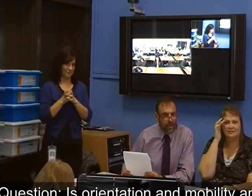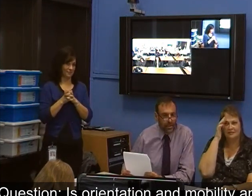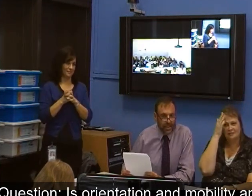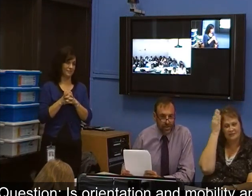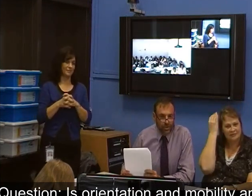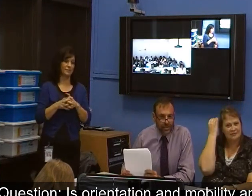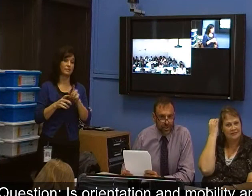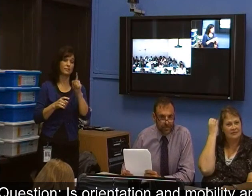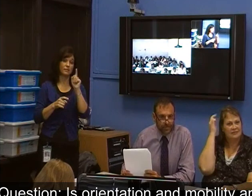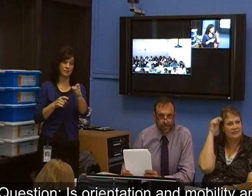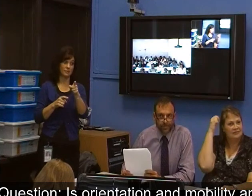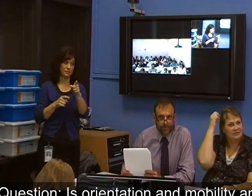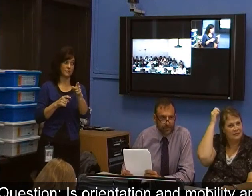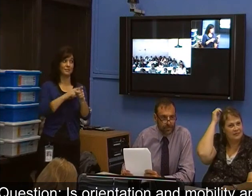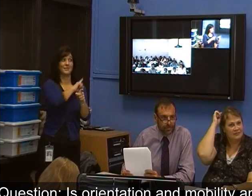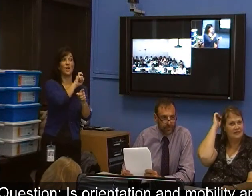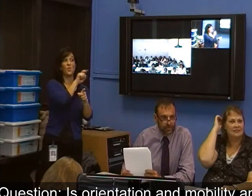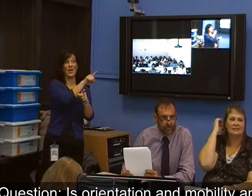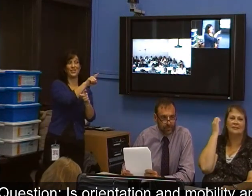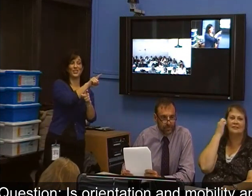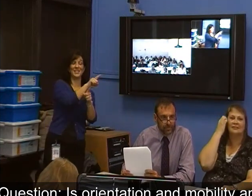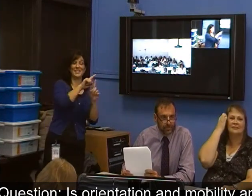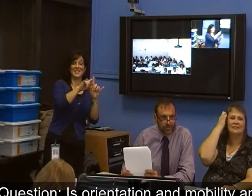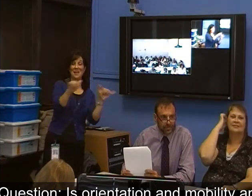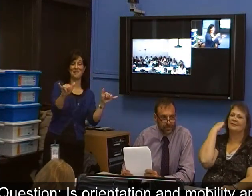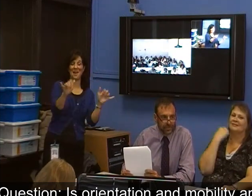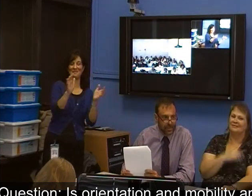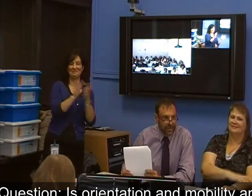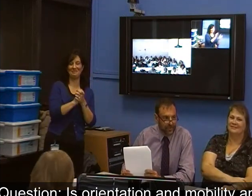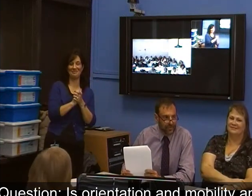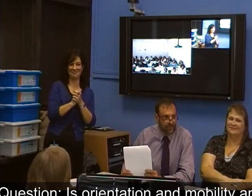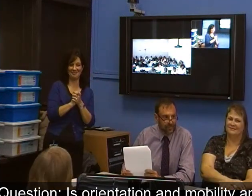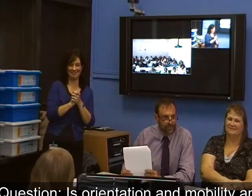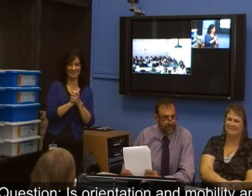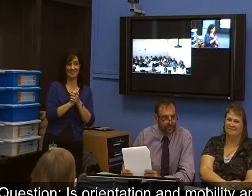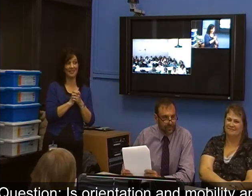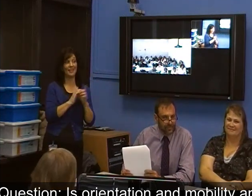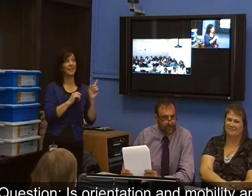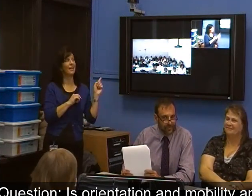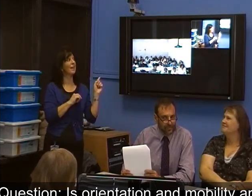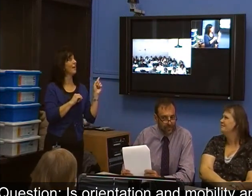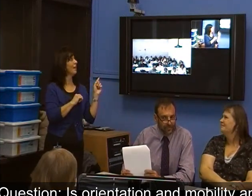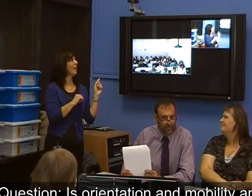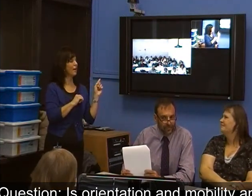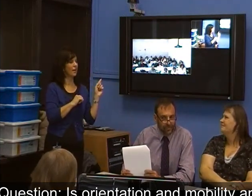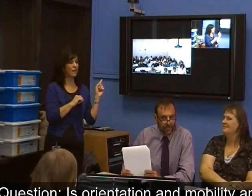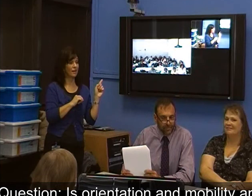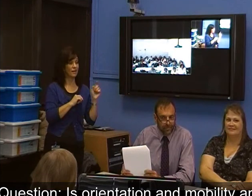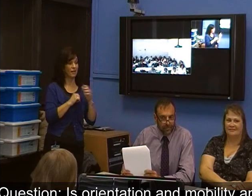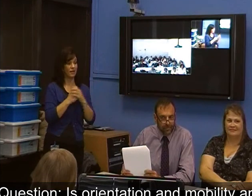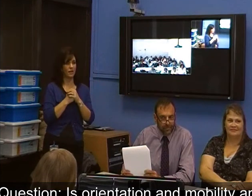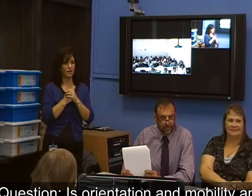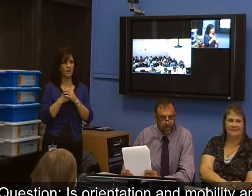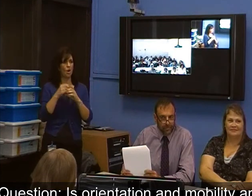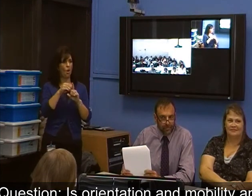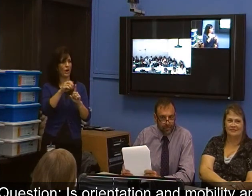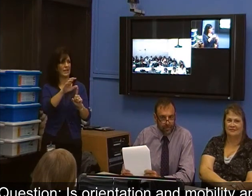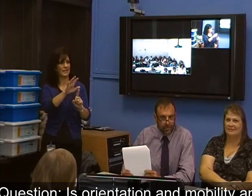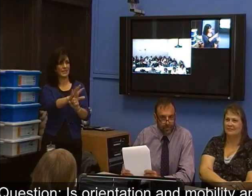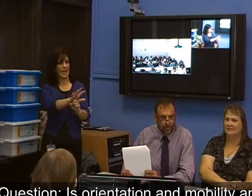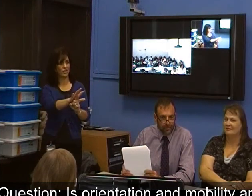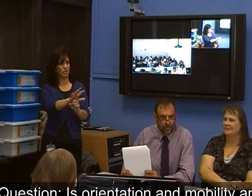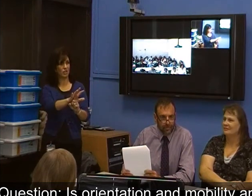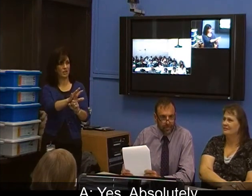Let's go to, yes, question. We have a question in Ogden. Yes. Is orientation and mobility